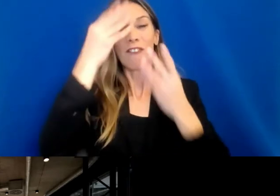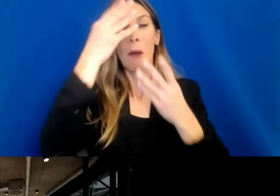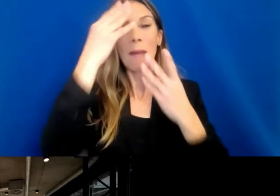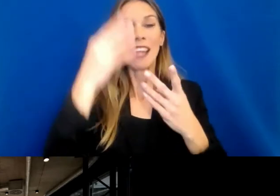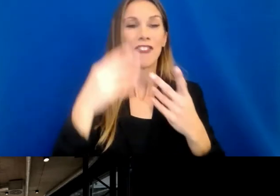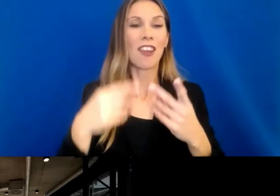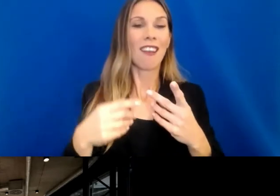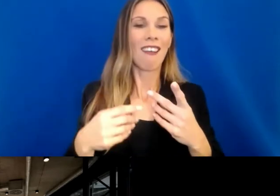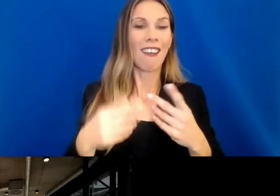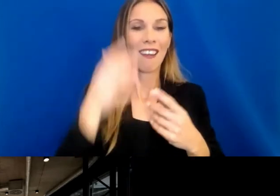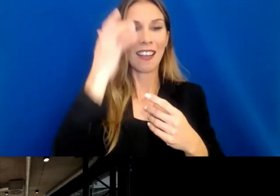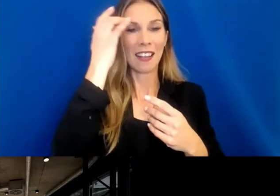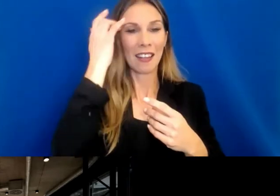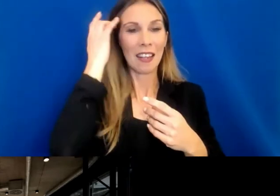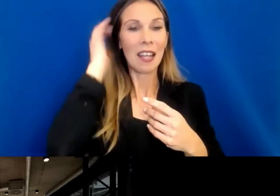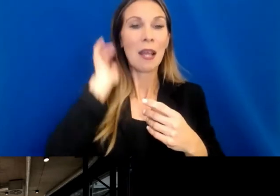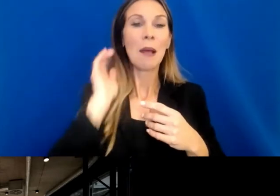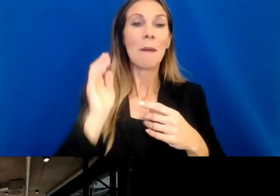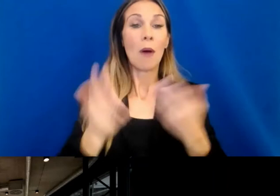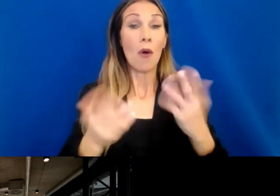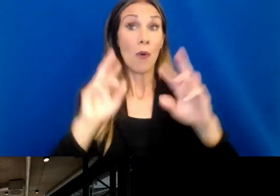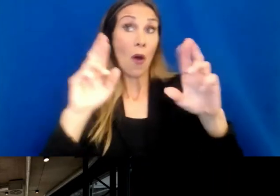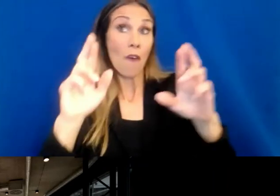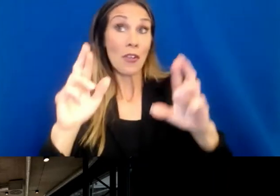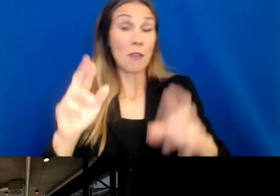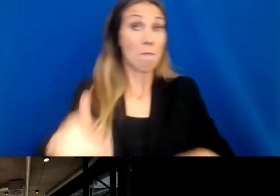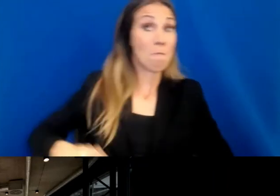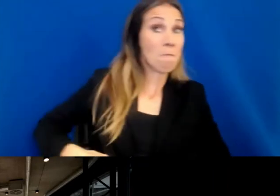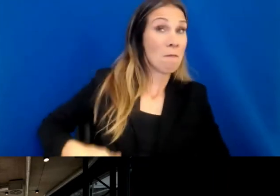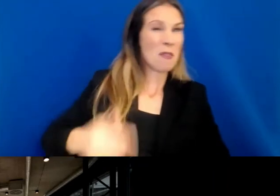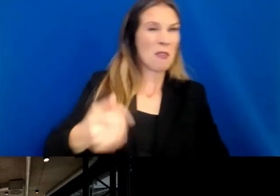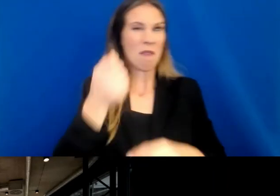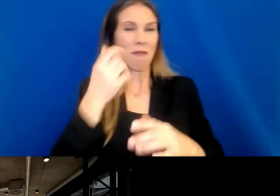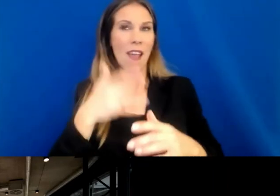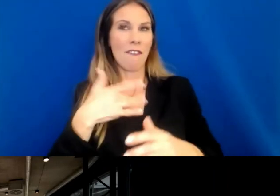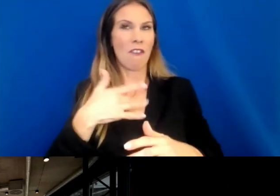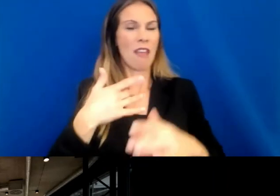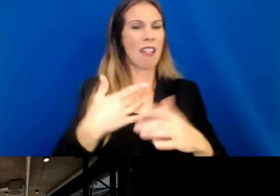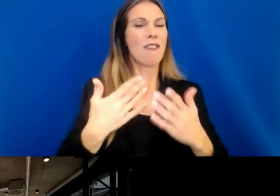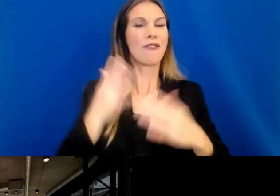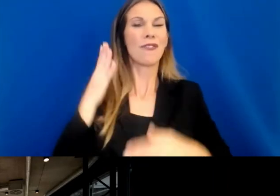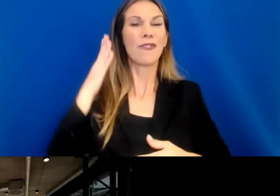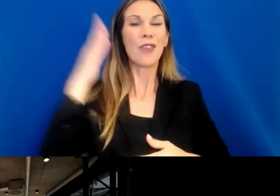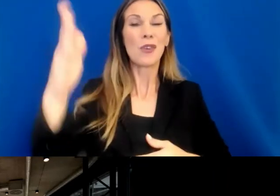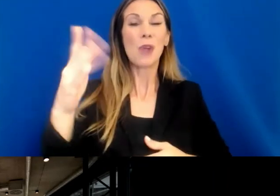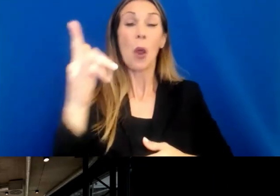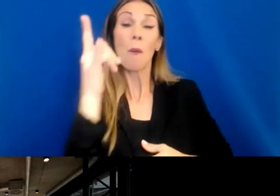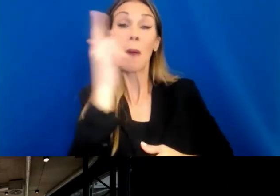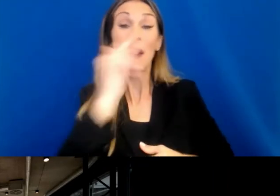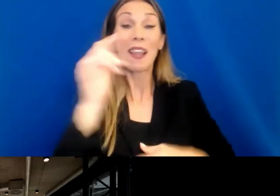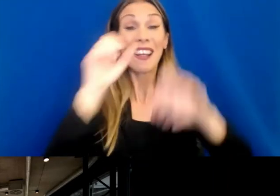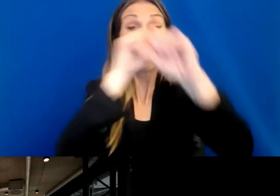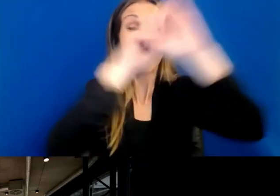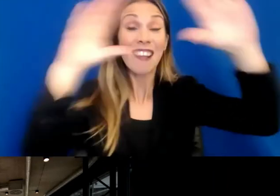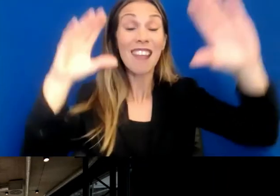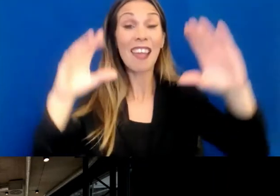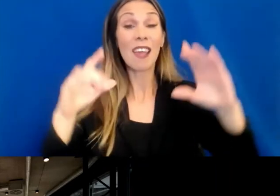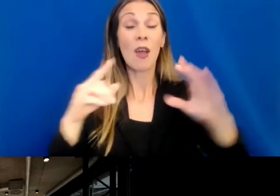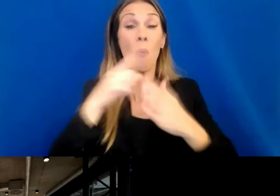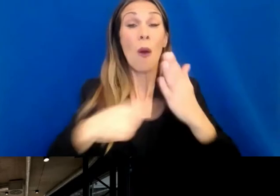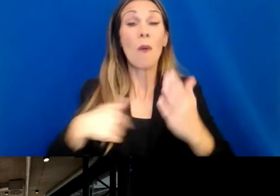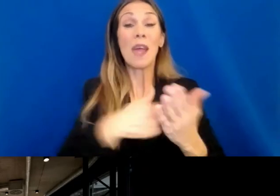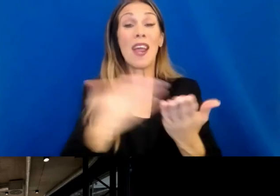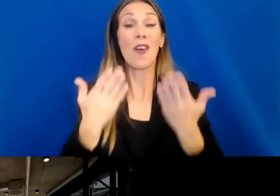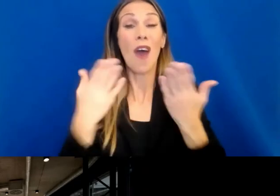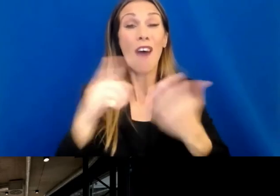sense of what we're offering, and we hope what's exciting and engaging and satisfying to all of